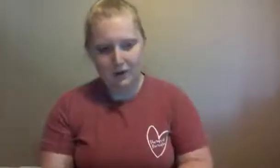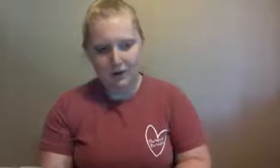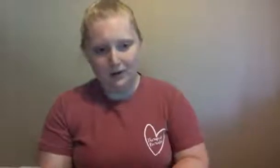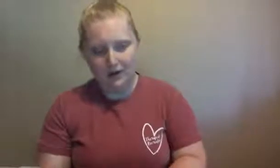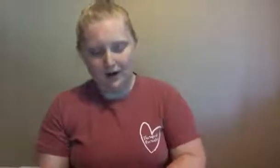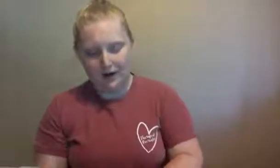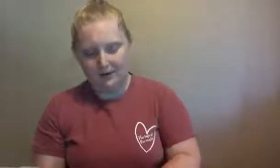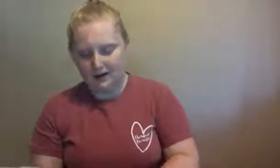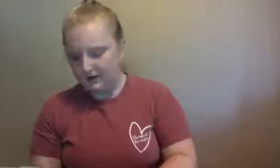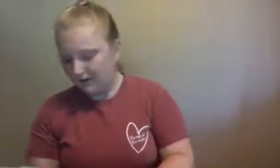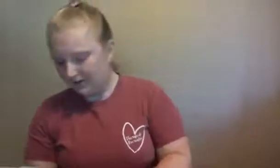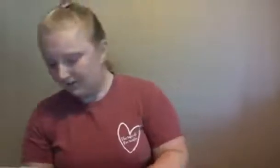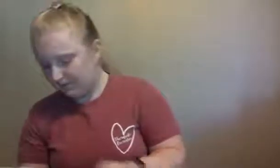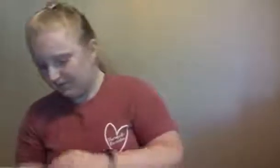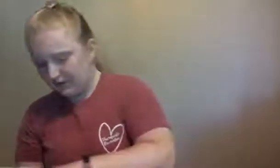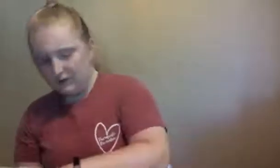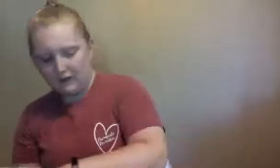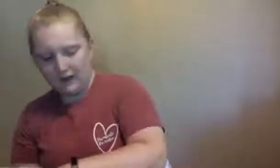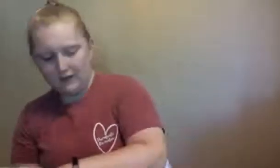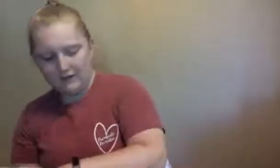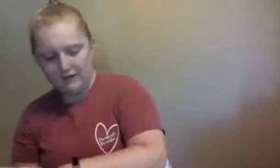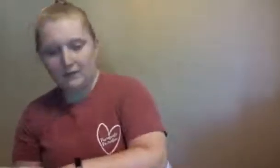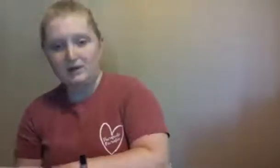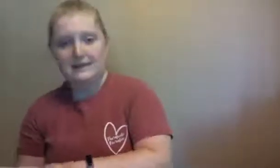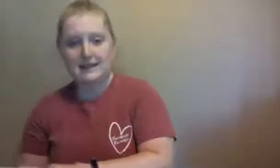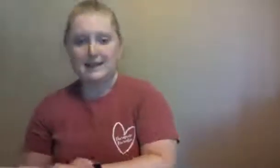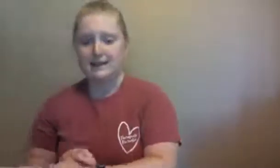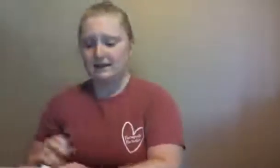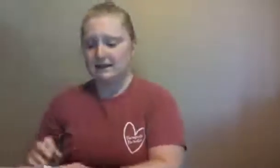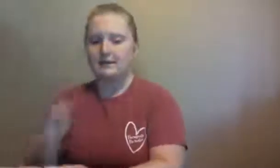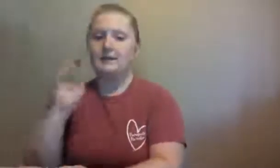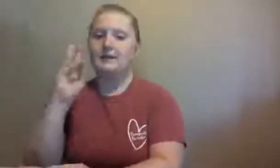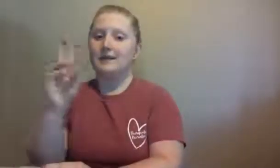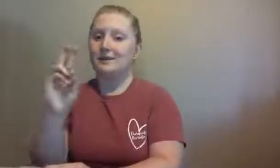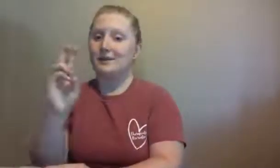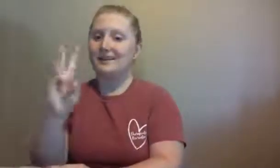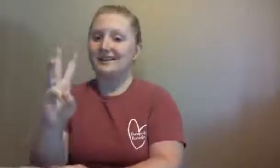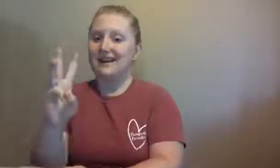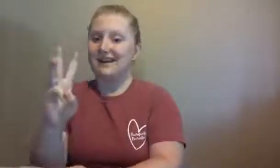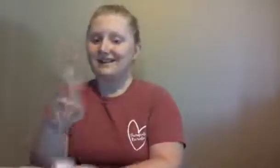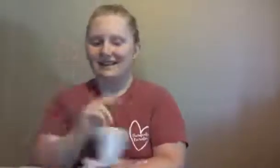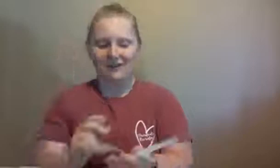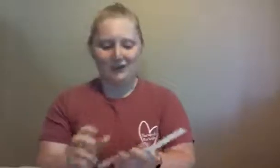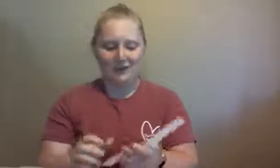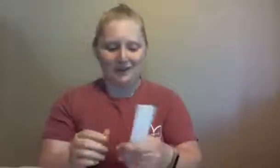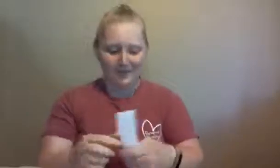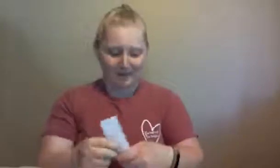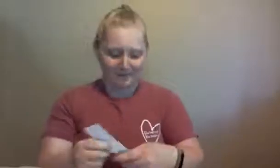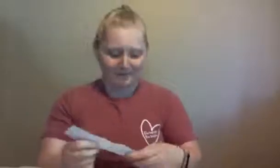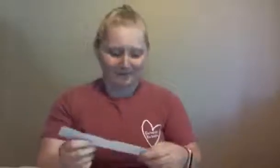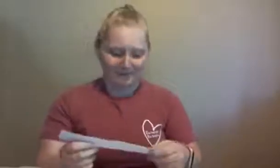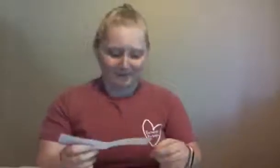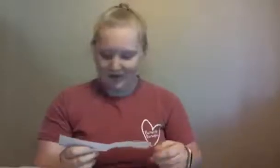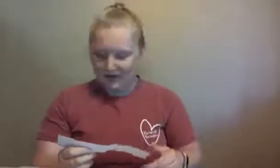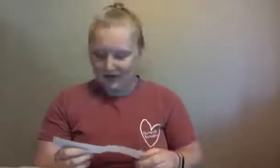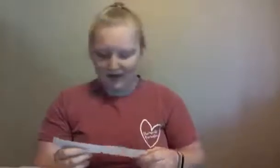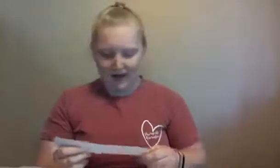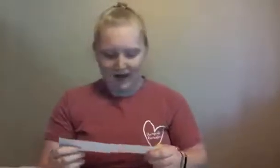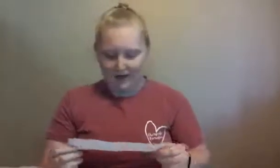put it in the comments. So that was number 6. Number 6, if you remember. Okay, this